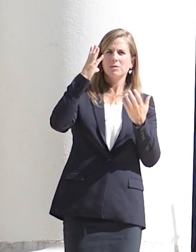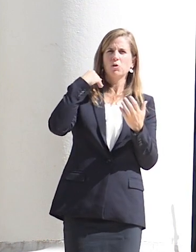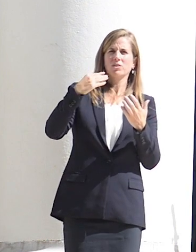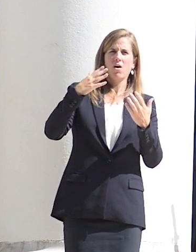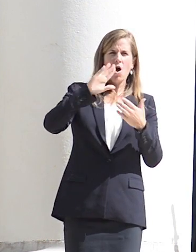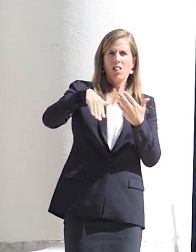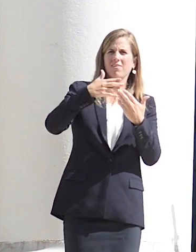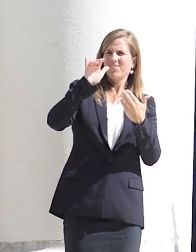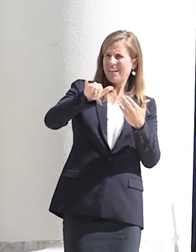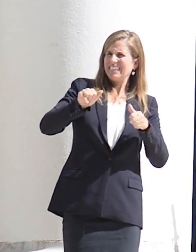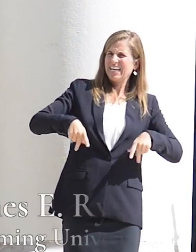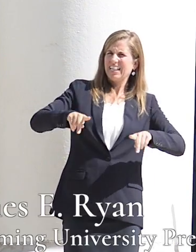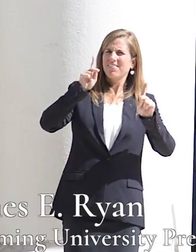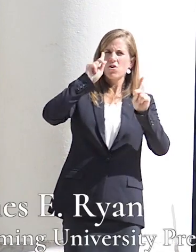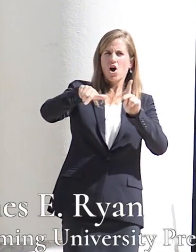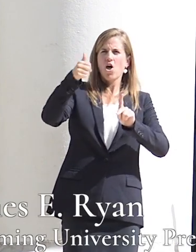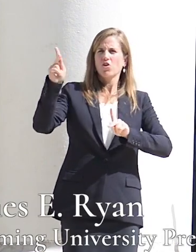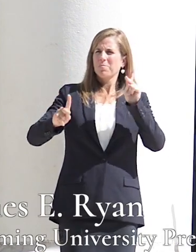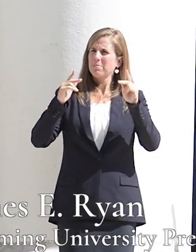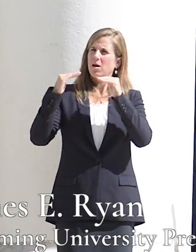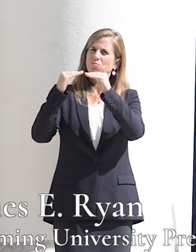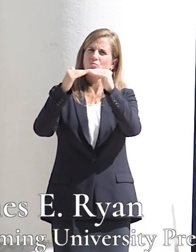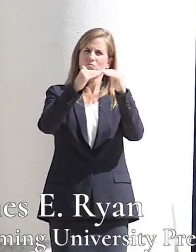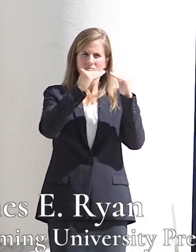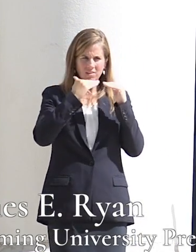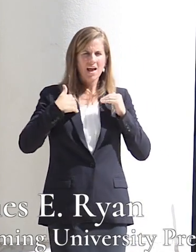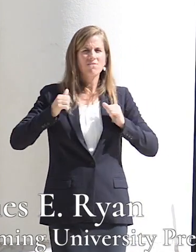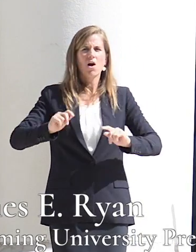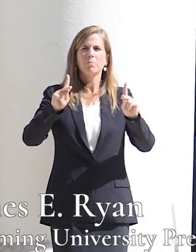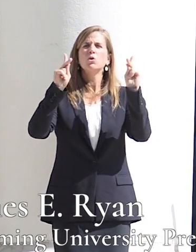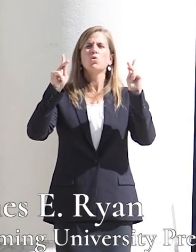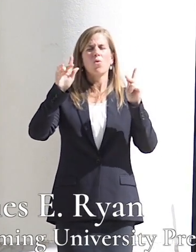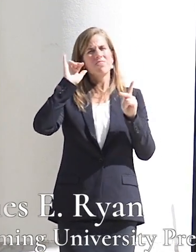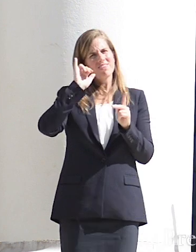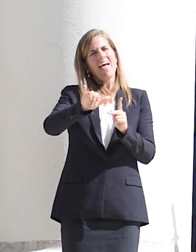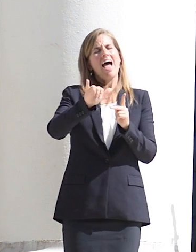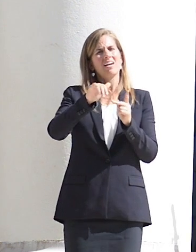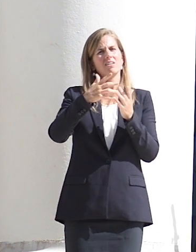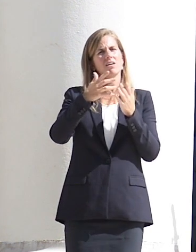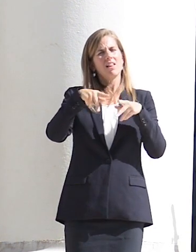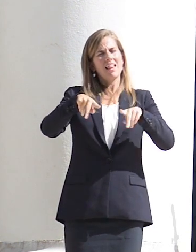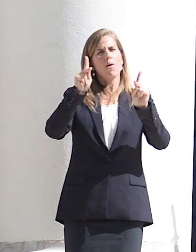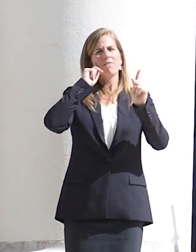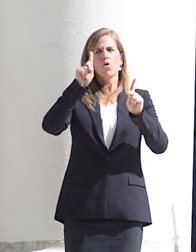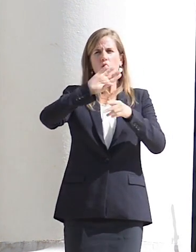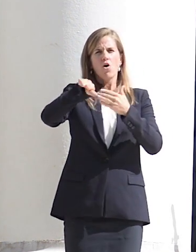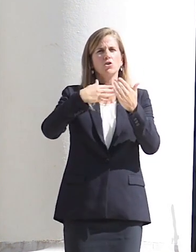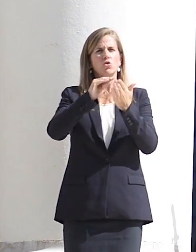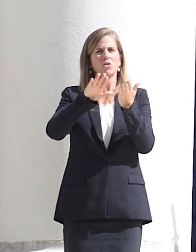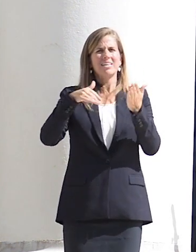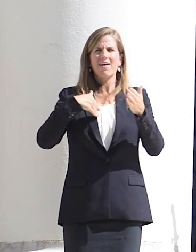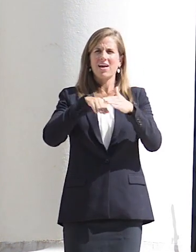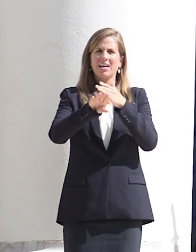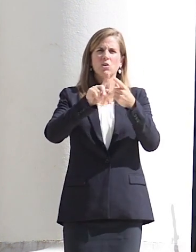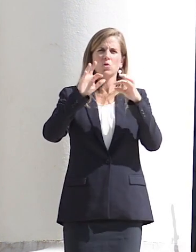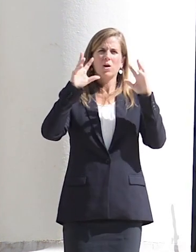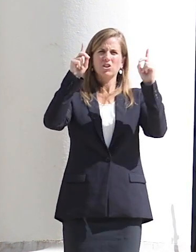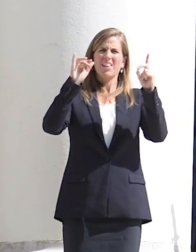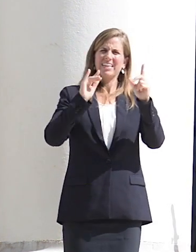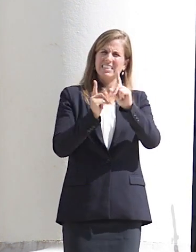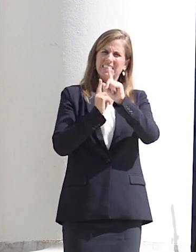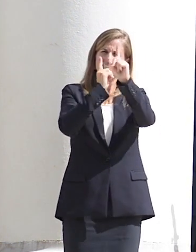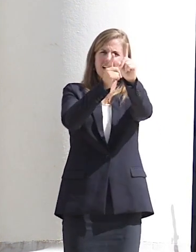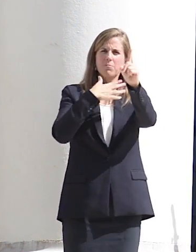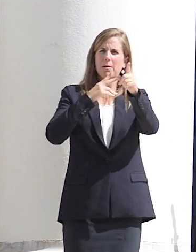Indeed, working to expand educational opportunities for students has been the guiding principle and aim of my professional life. This is why